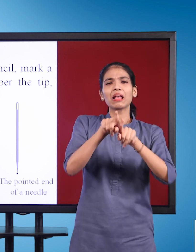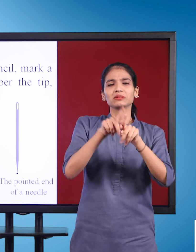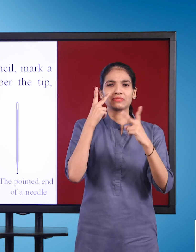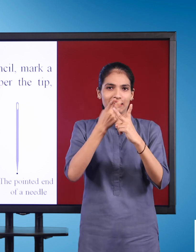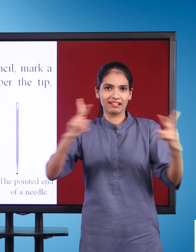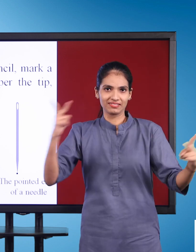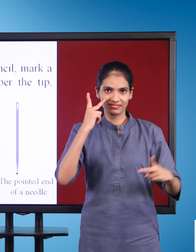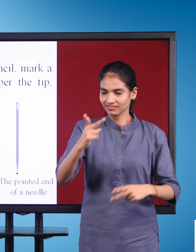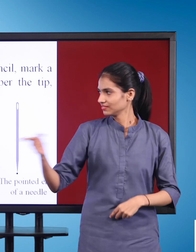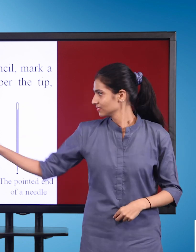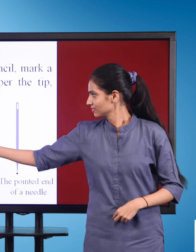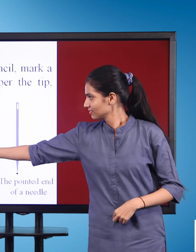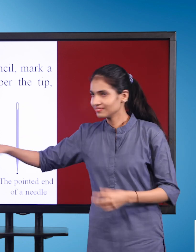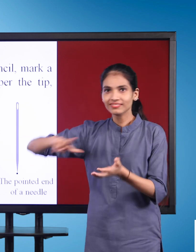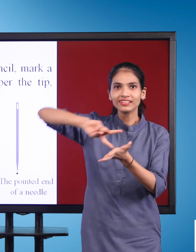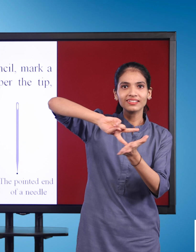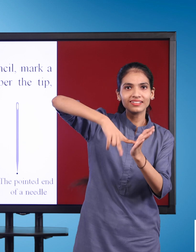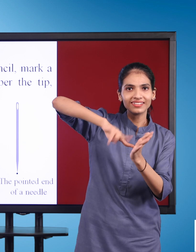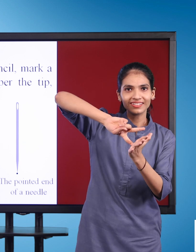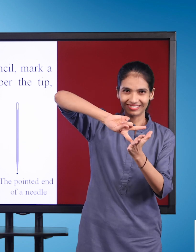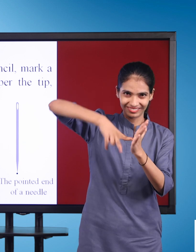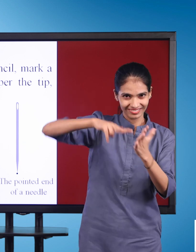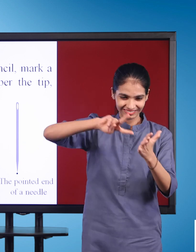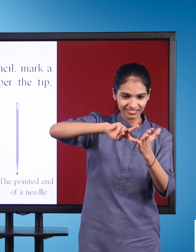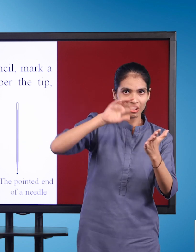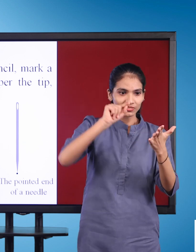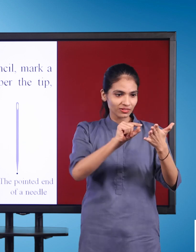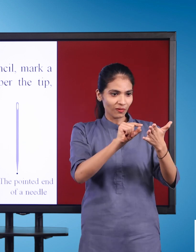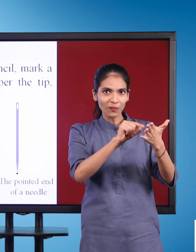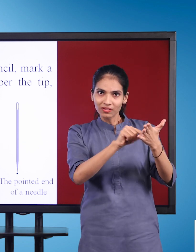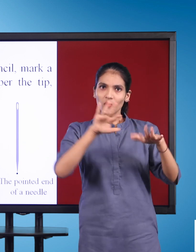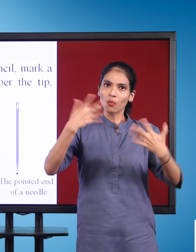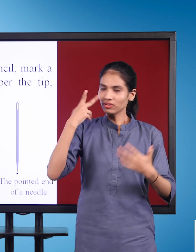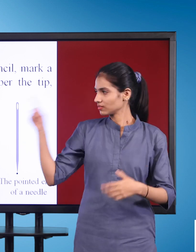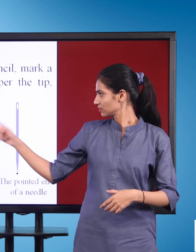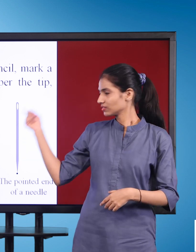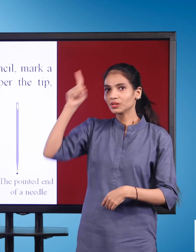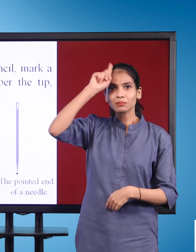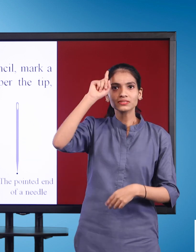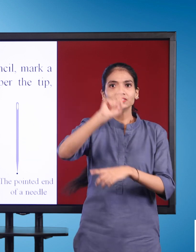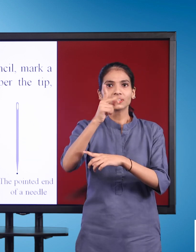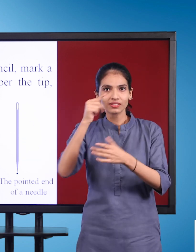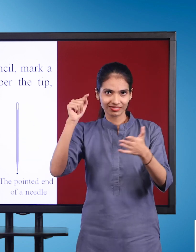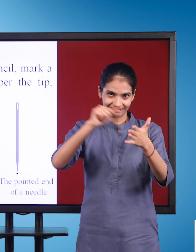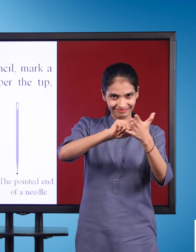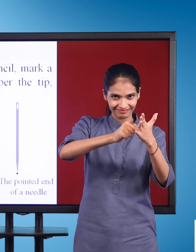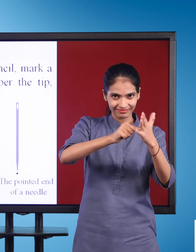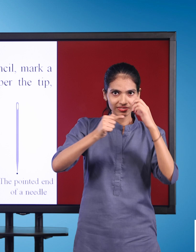Here we see 3 different pictures. The first shows the tip of a compass. The second one shows